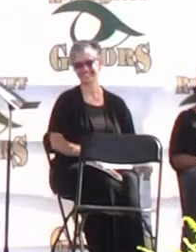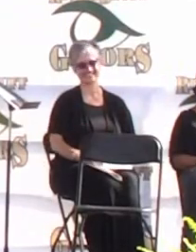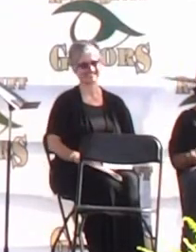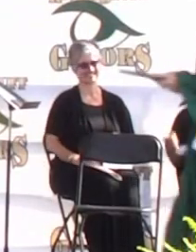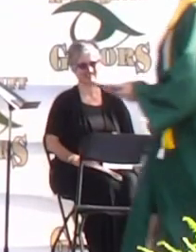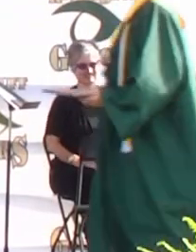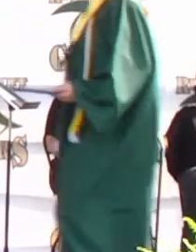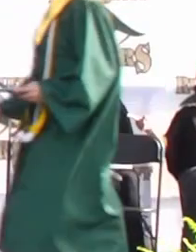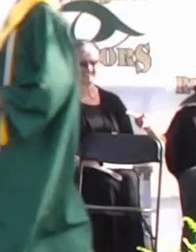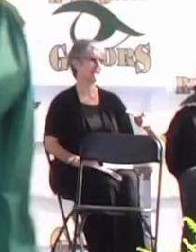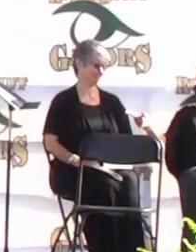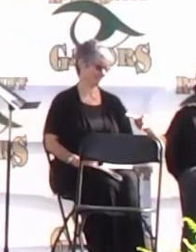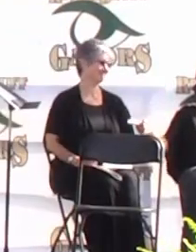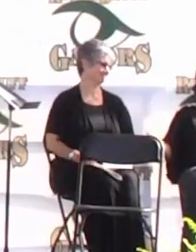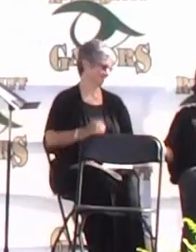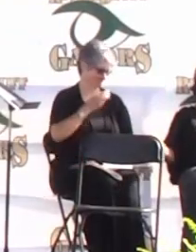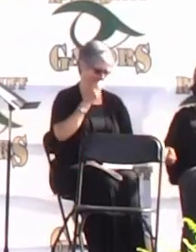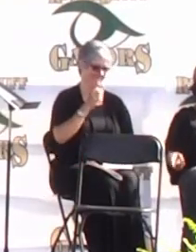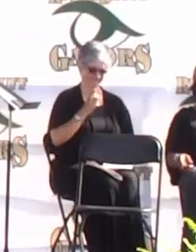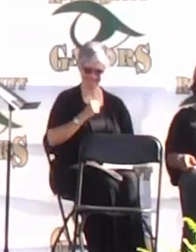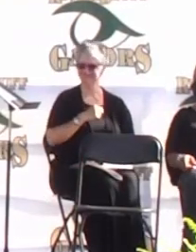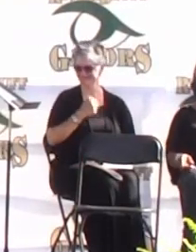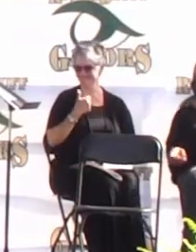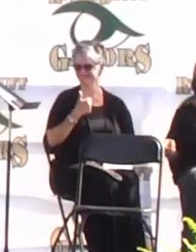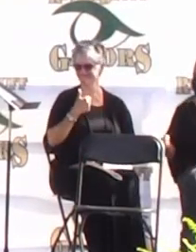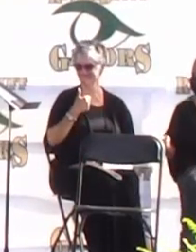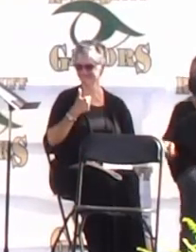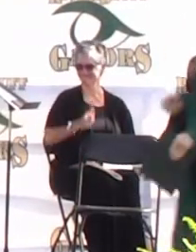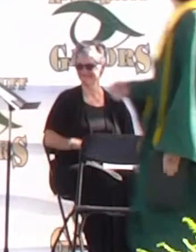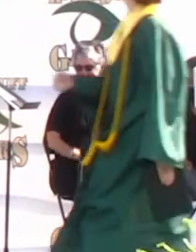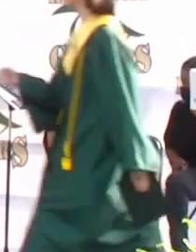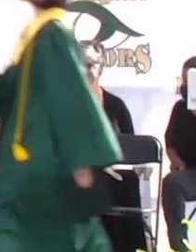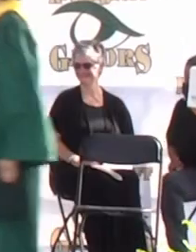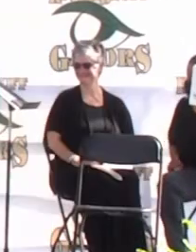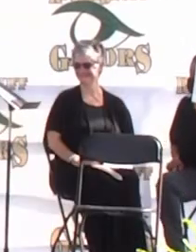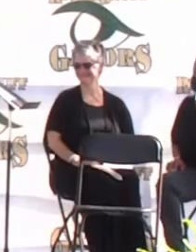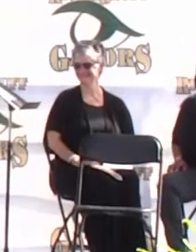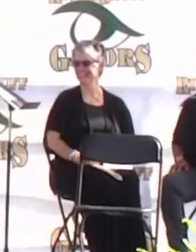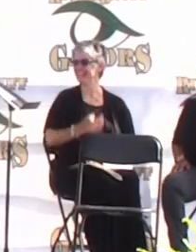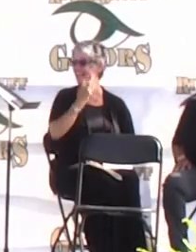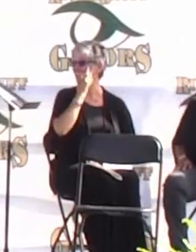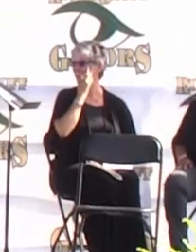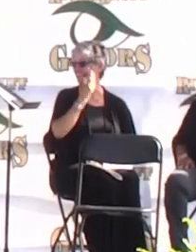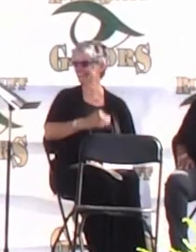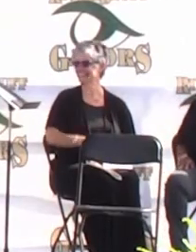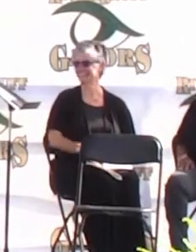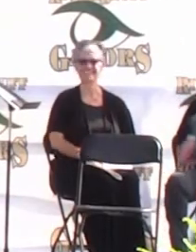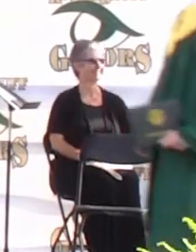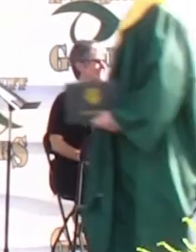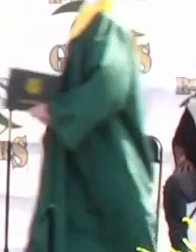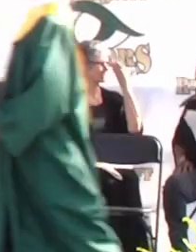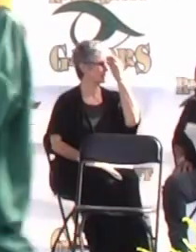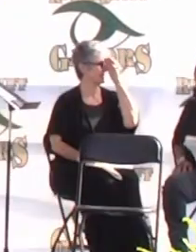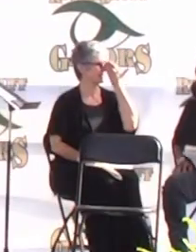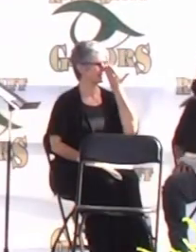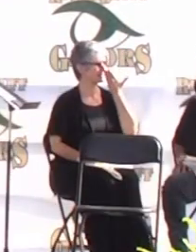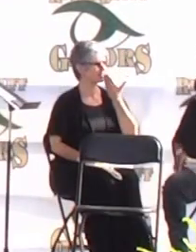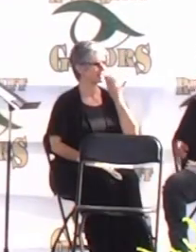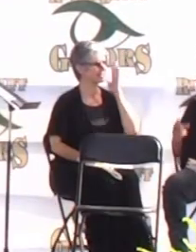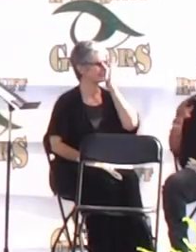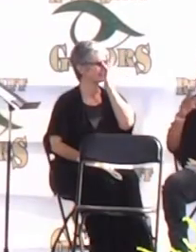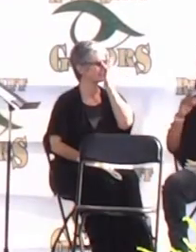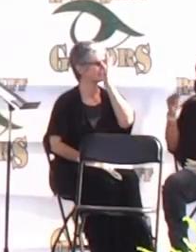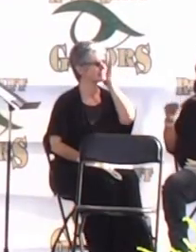Donnelly, honor graduate. Isabel Virginia Ettinger. Charles William Grabowski.